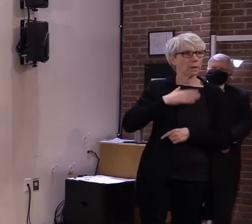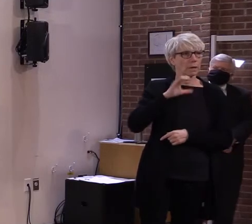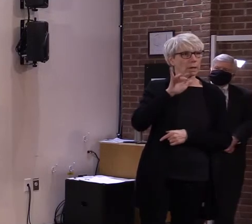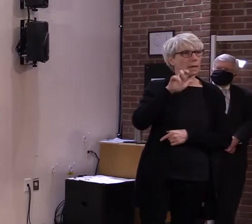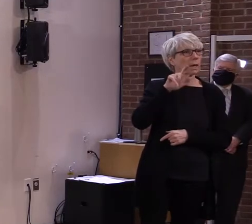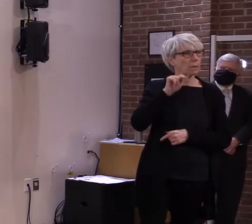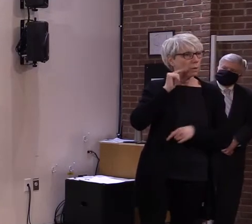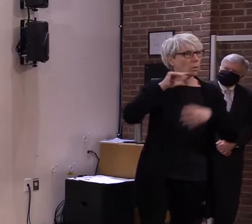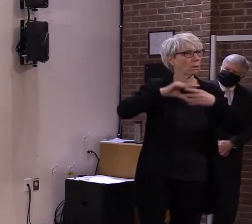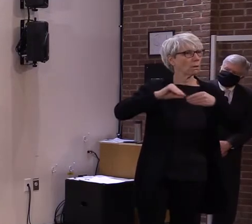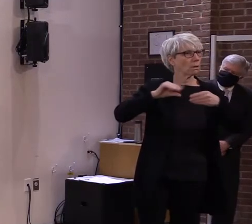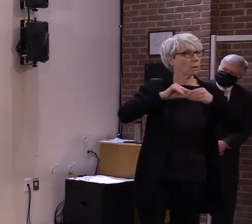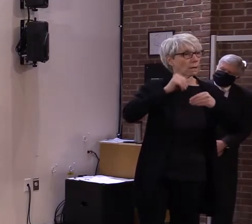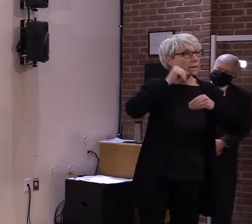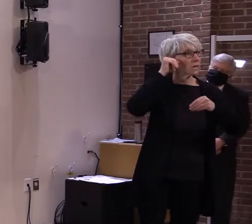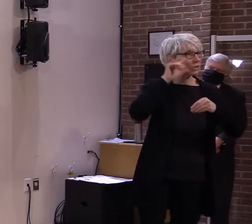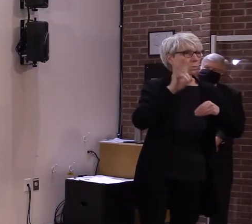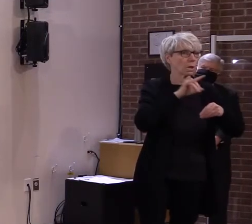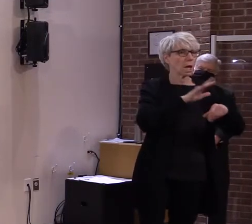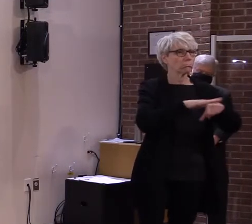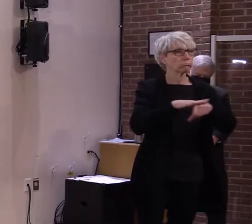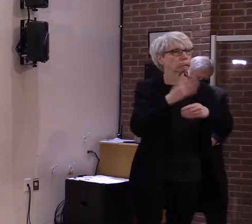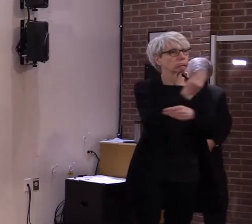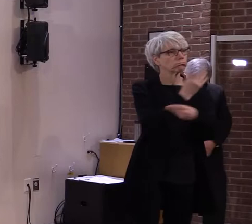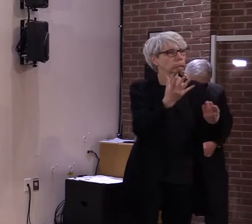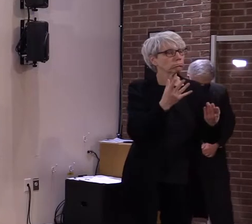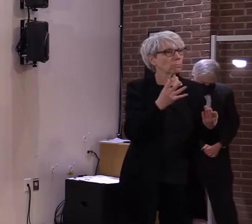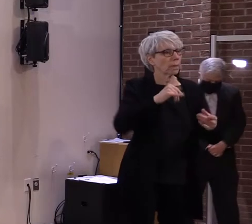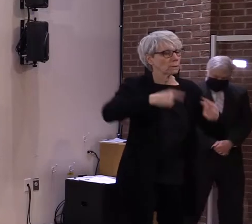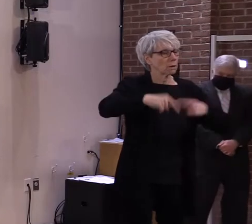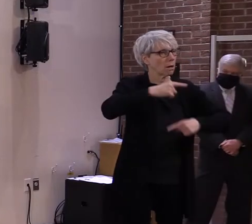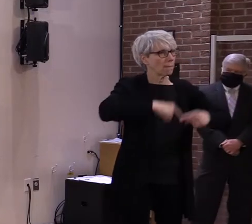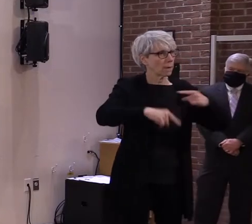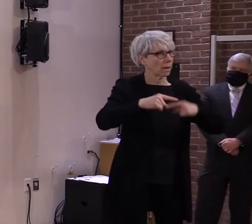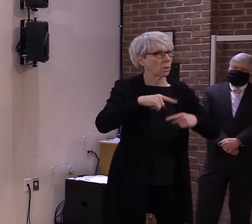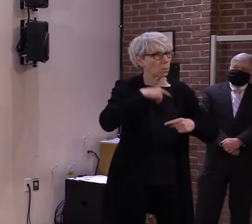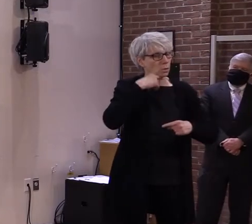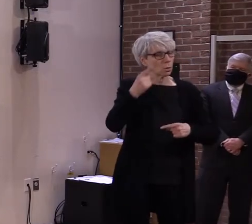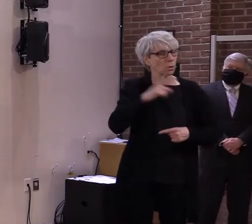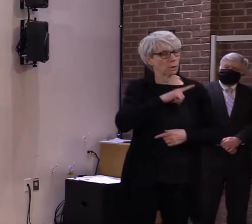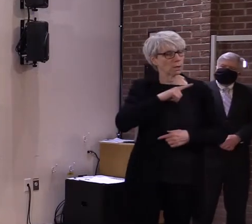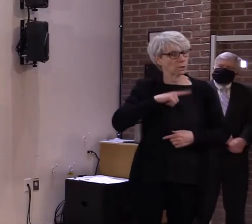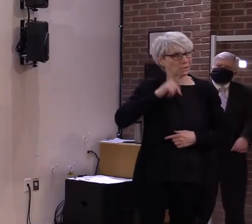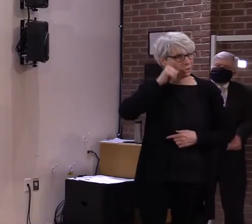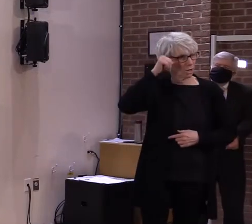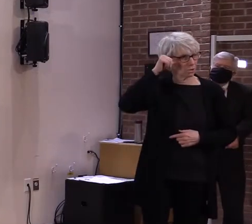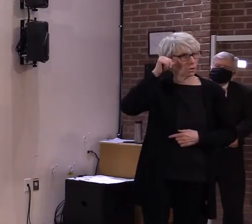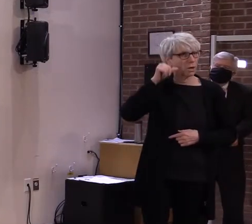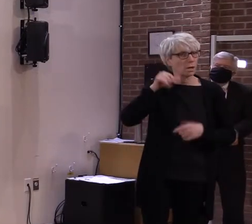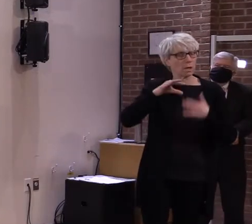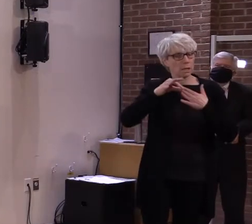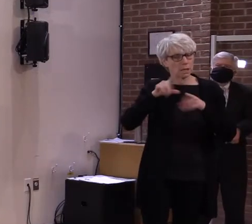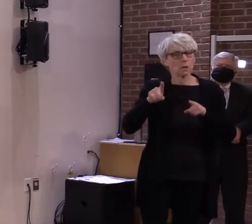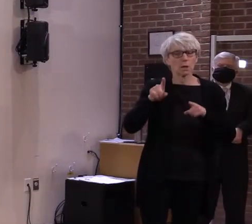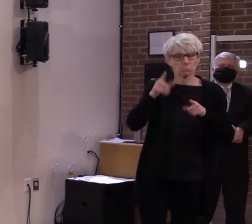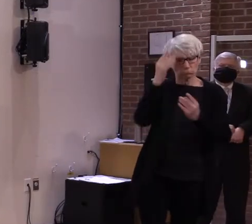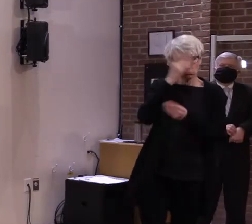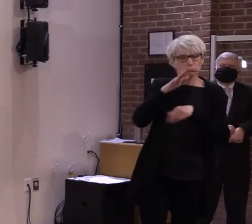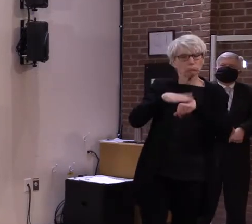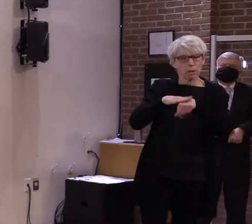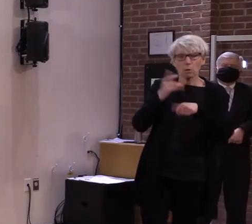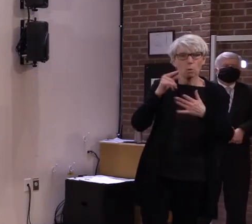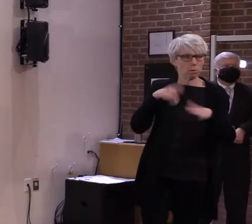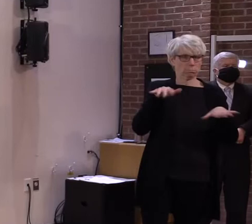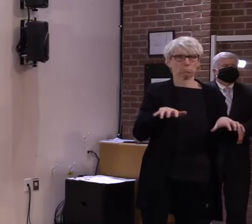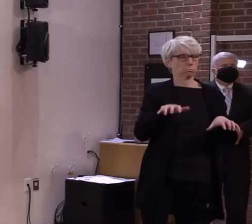up yesterday. We gave a presentation to legislative leadership yesterday, so they weren't surprised with what we're